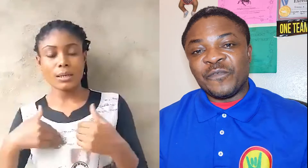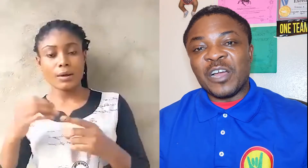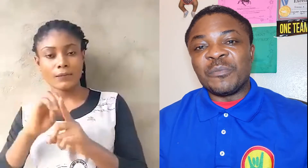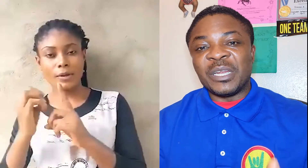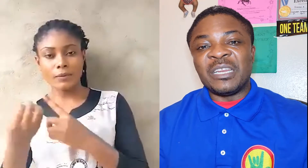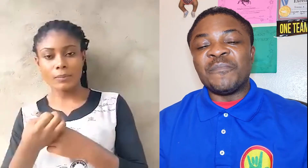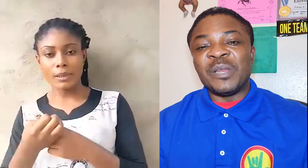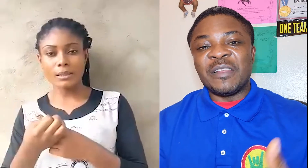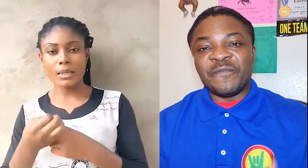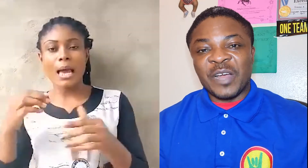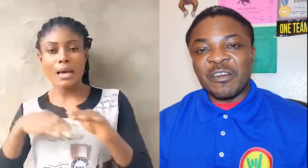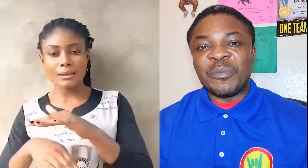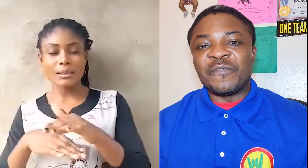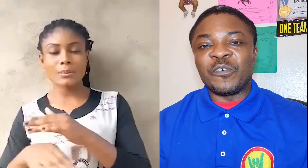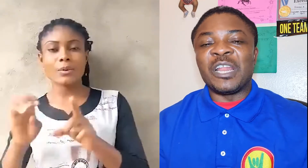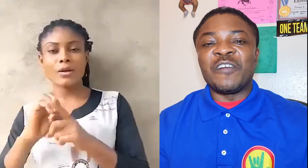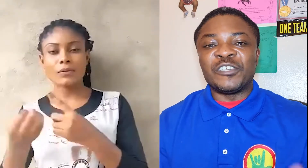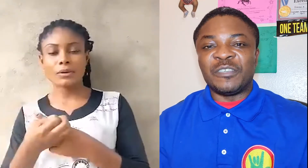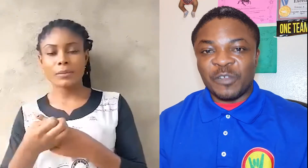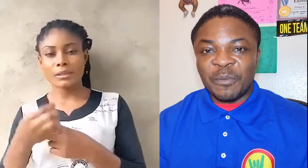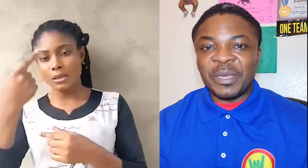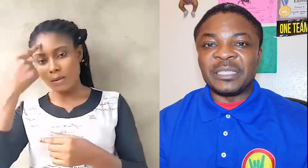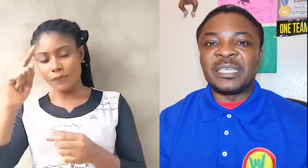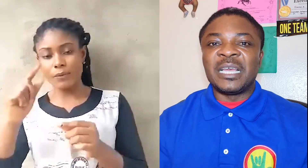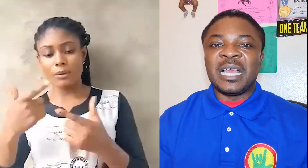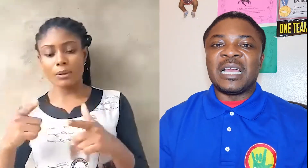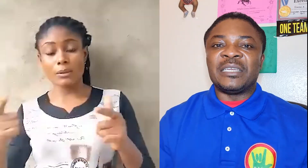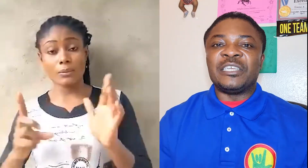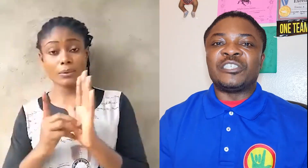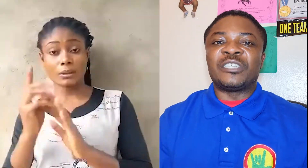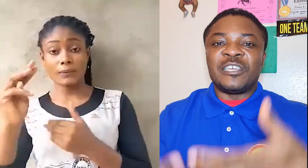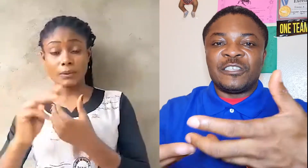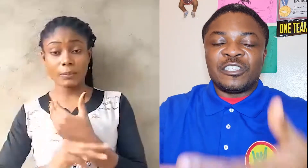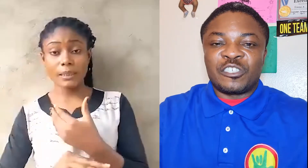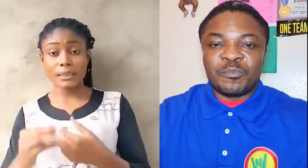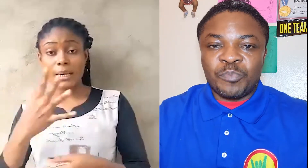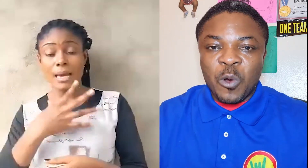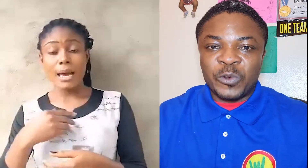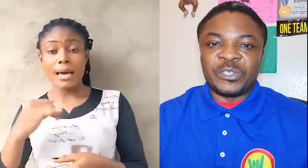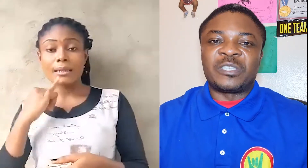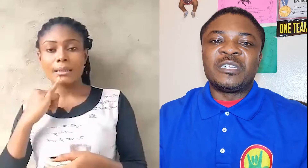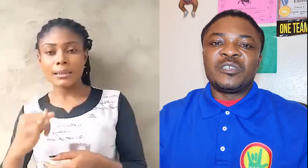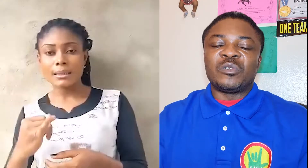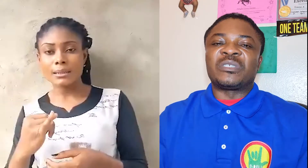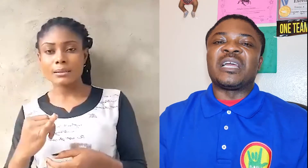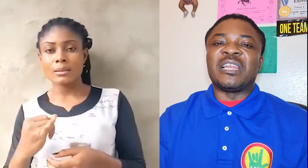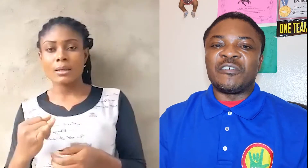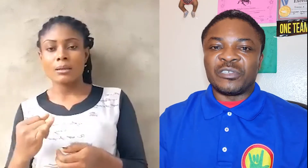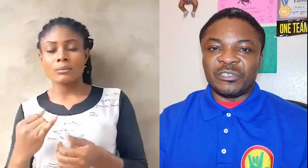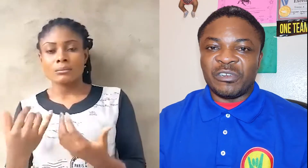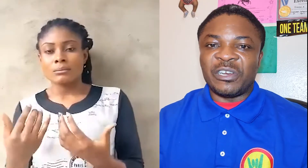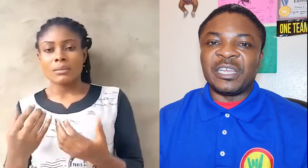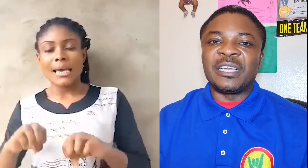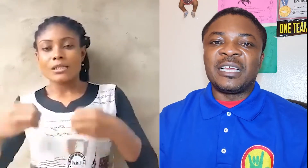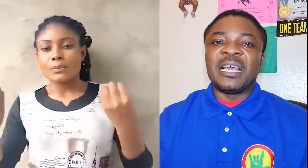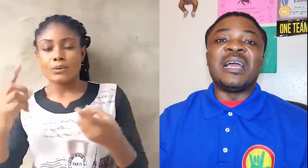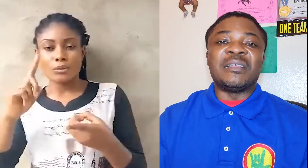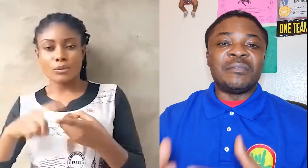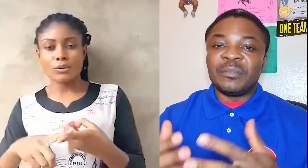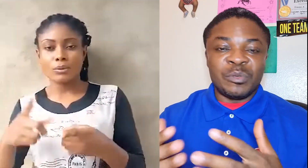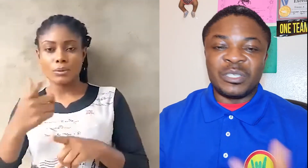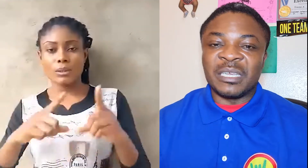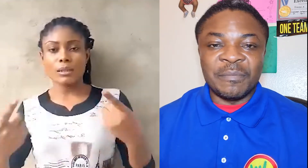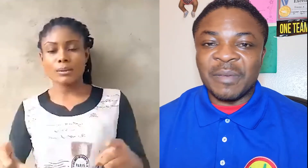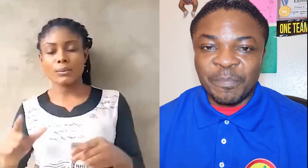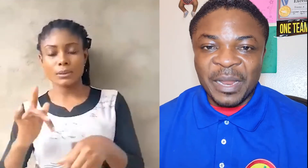an enabling environment for language development and is exposed to sign language early,